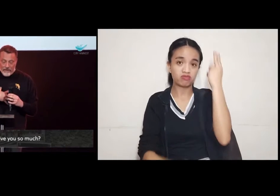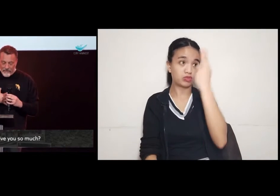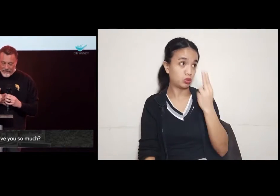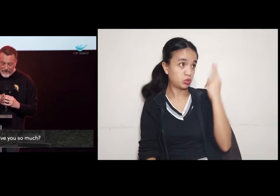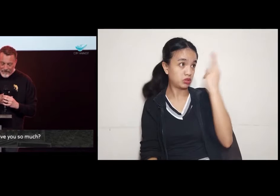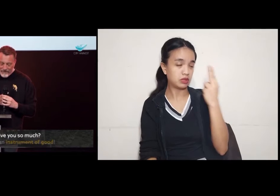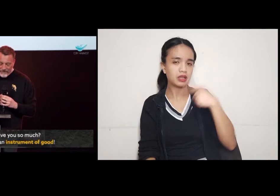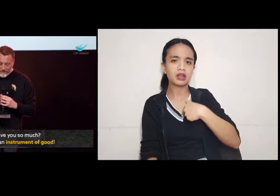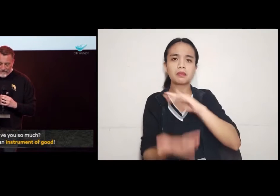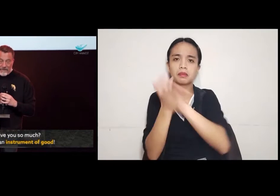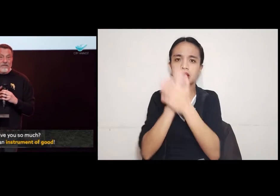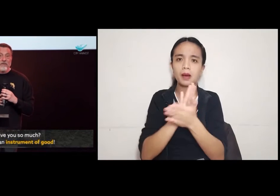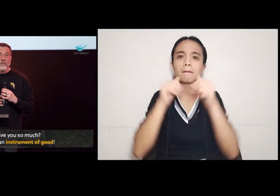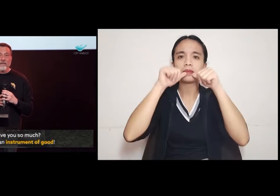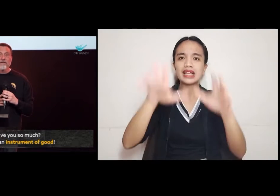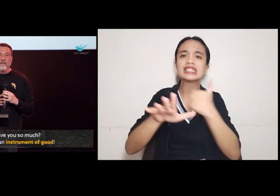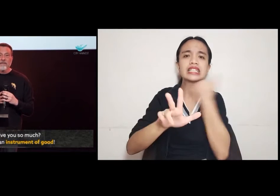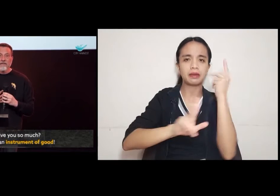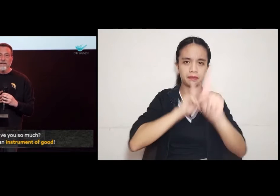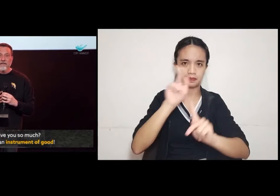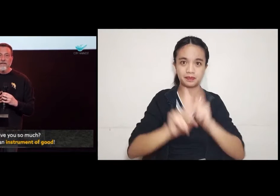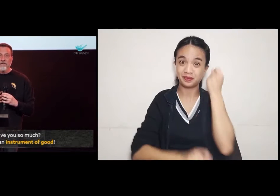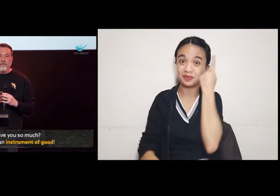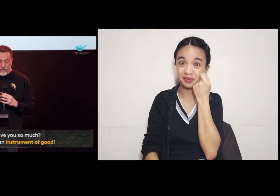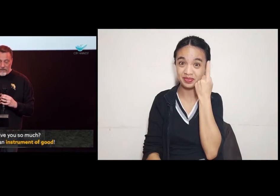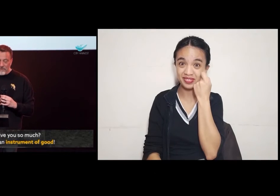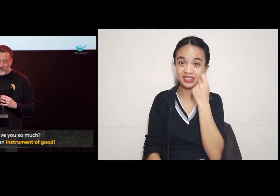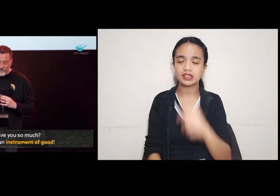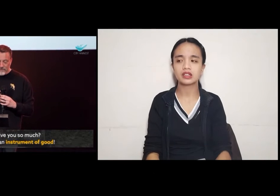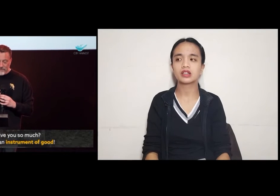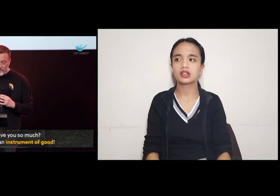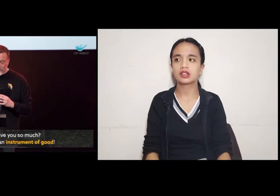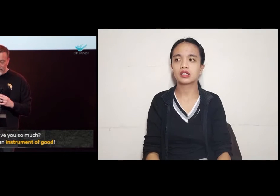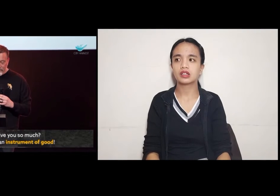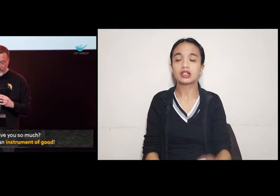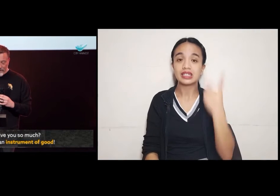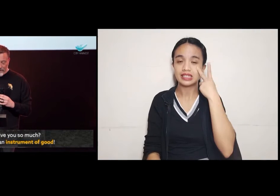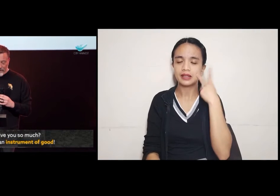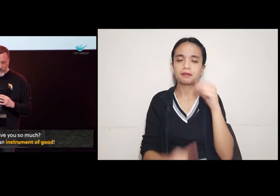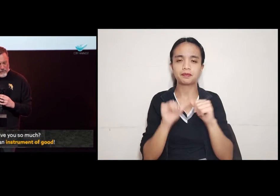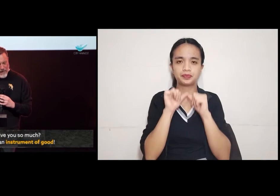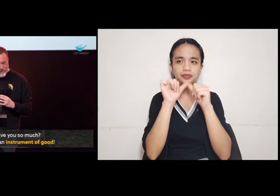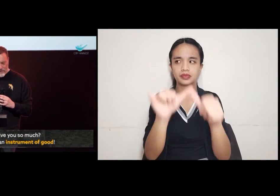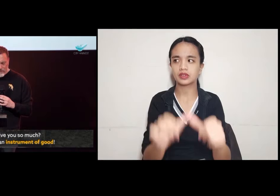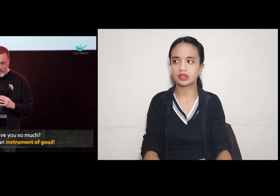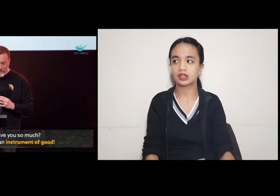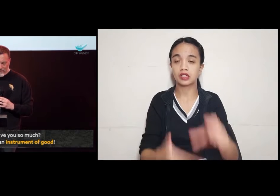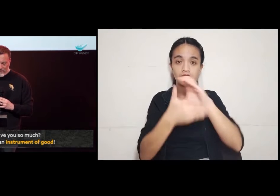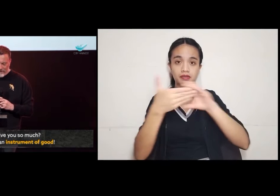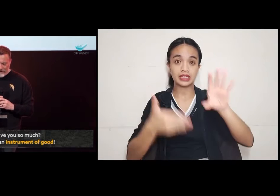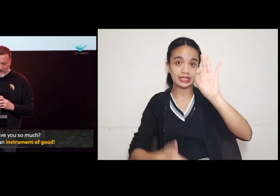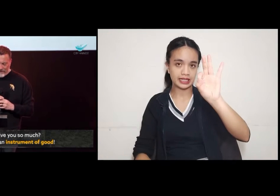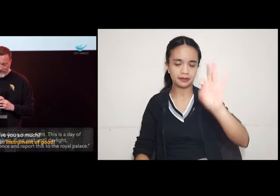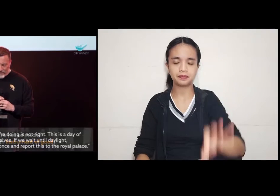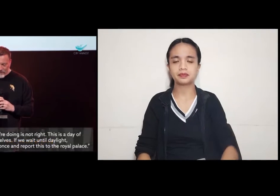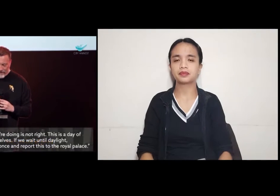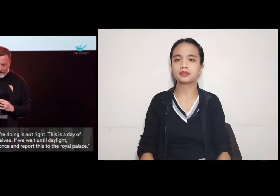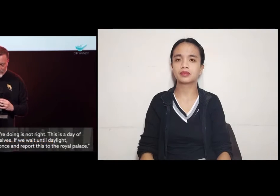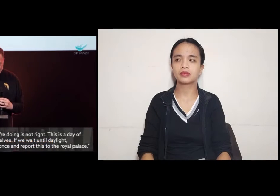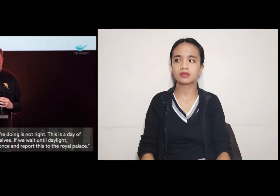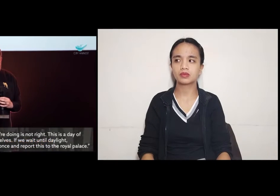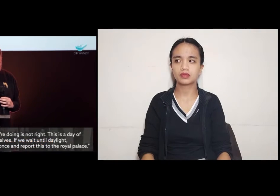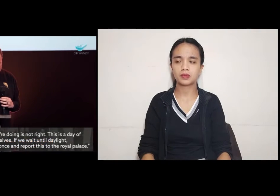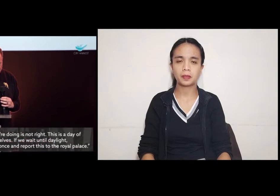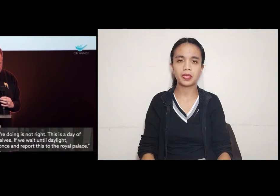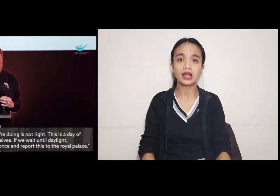use me as an instrument of good? And so the passage goes on in verse 9.